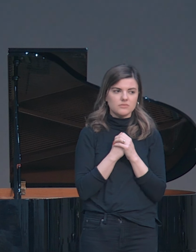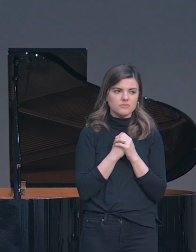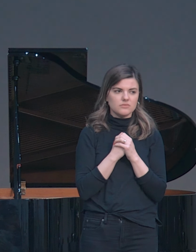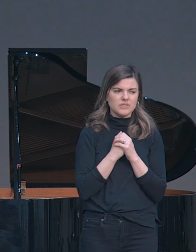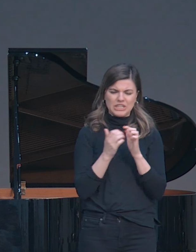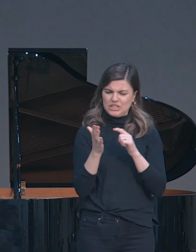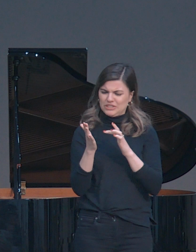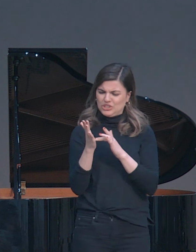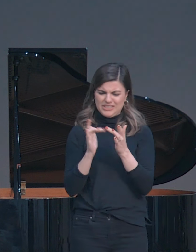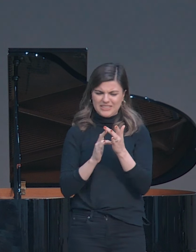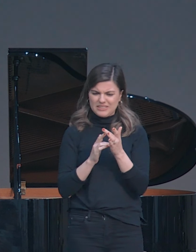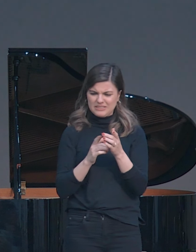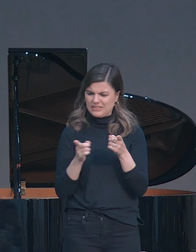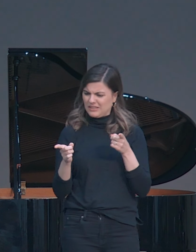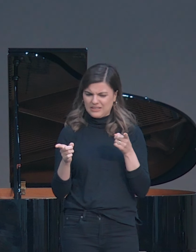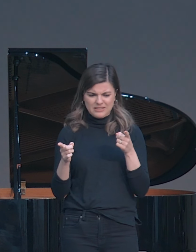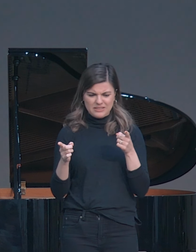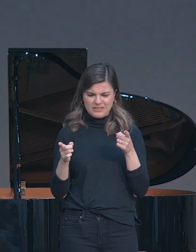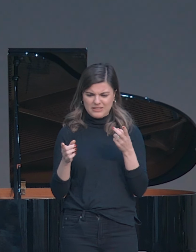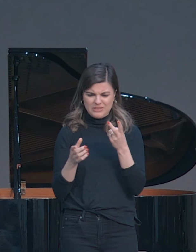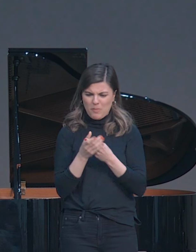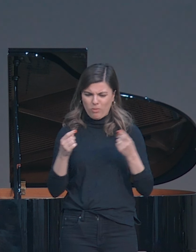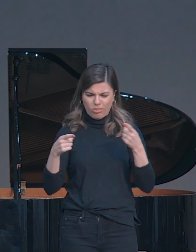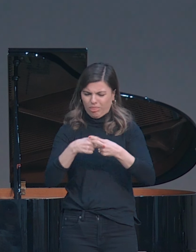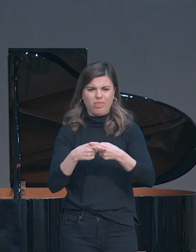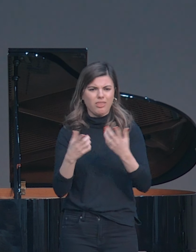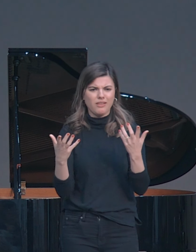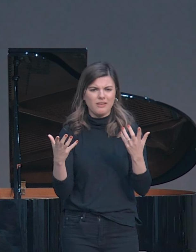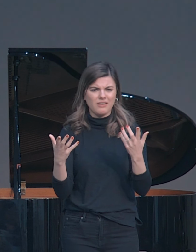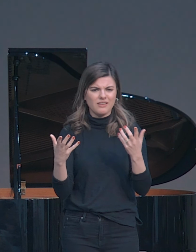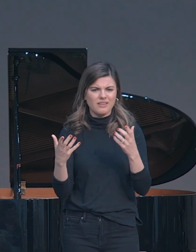Those two don't make sense together.